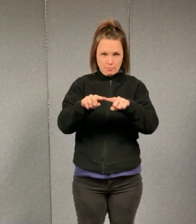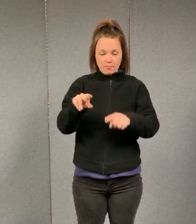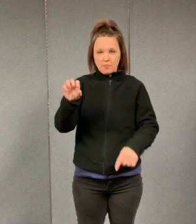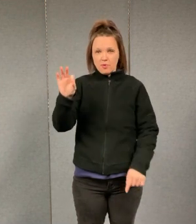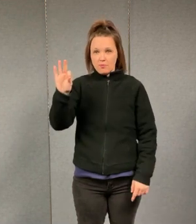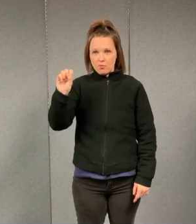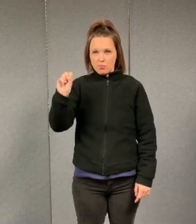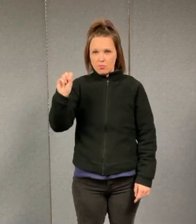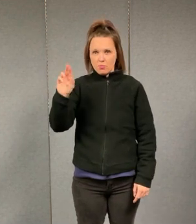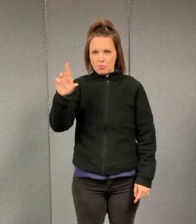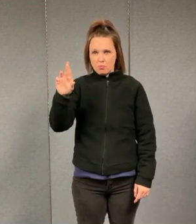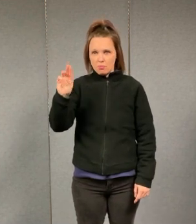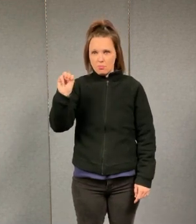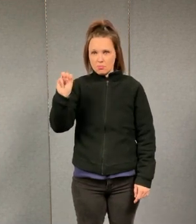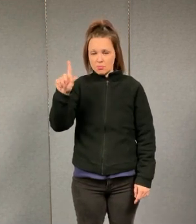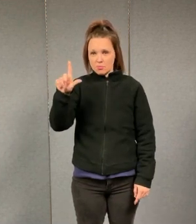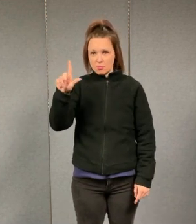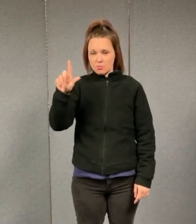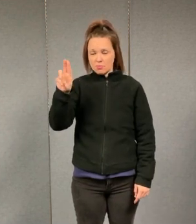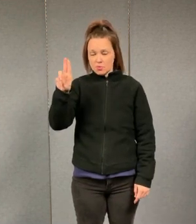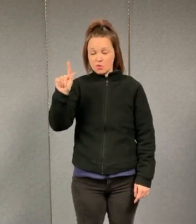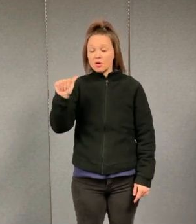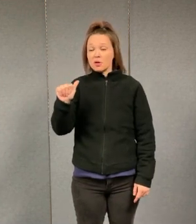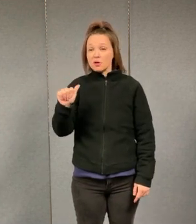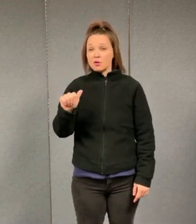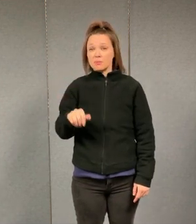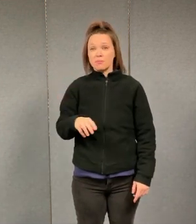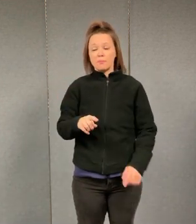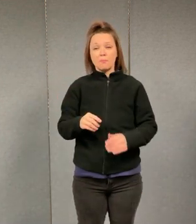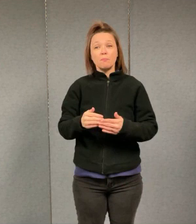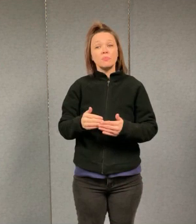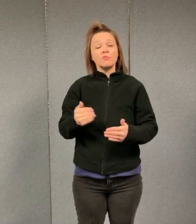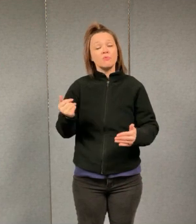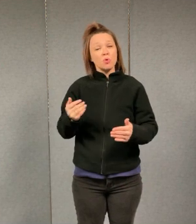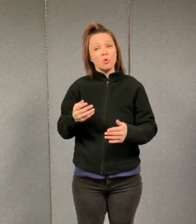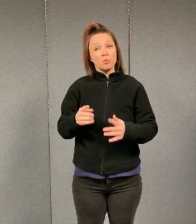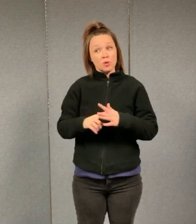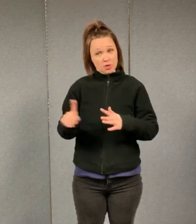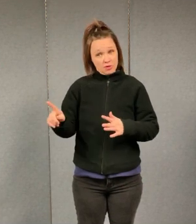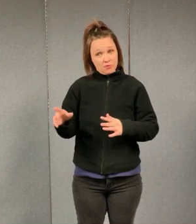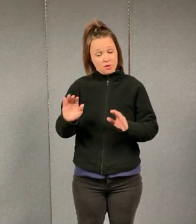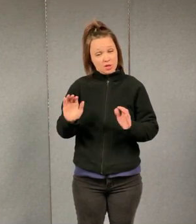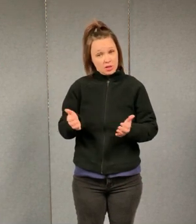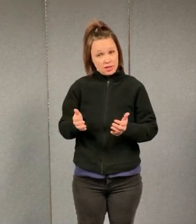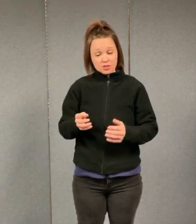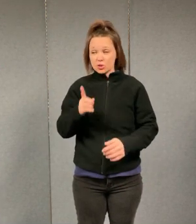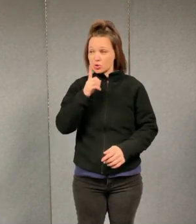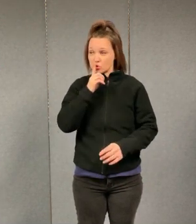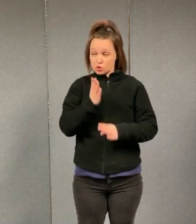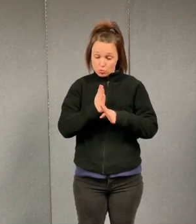Before we leave, class, I have an announcement. Quiet down, please.